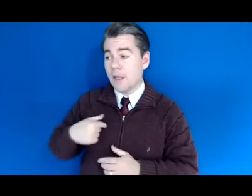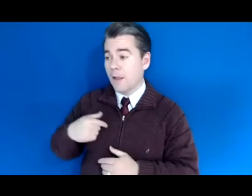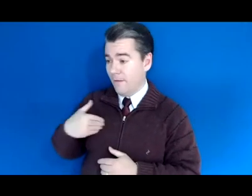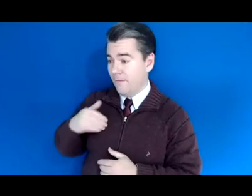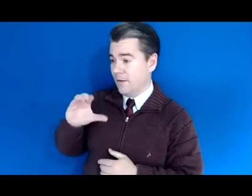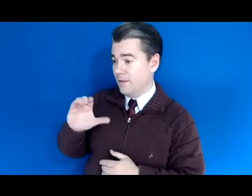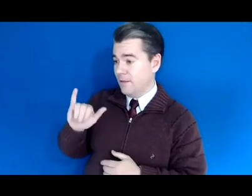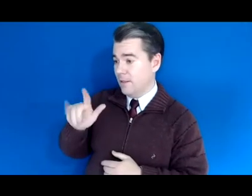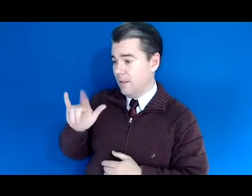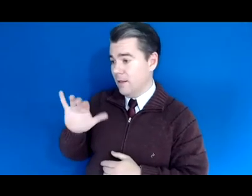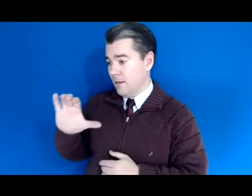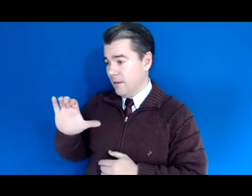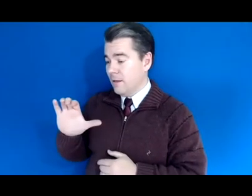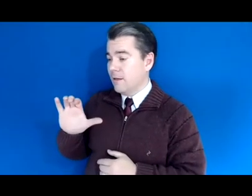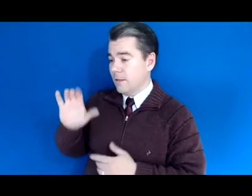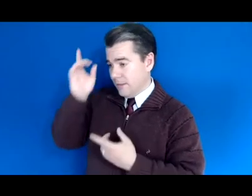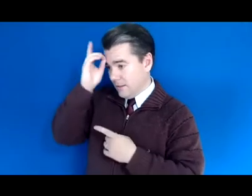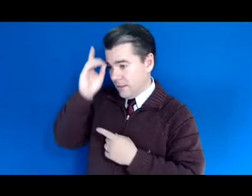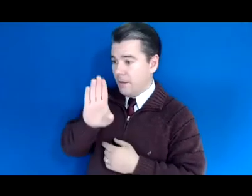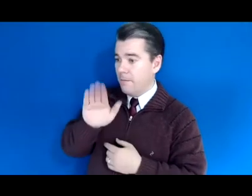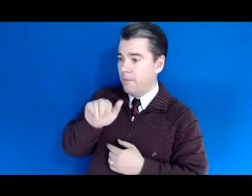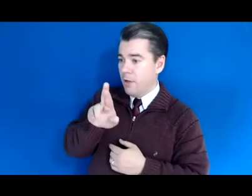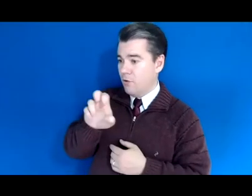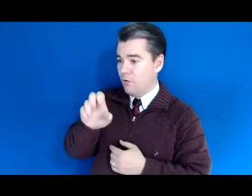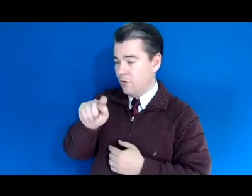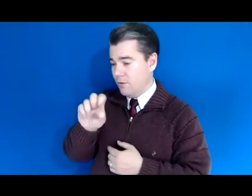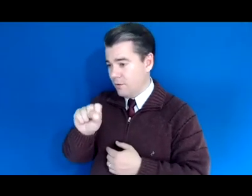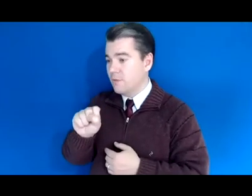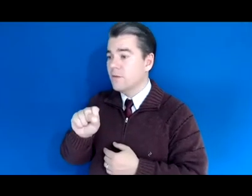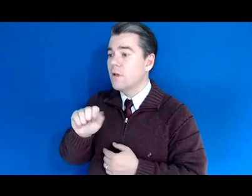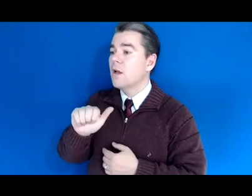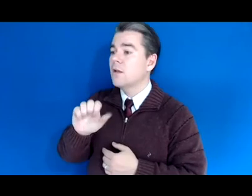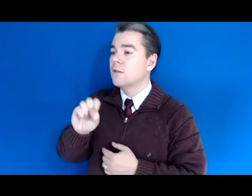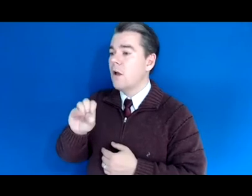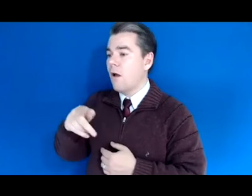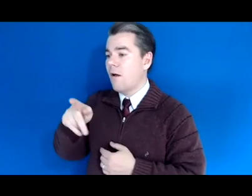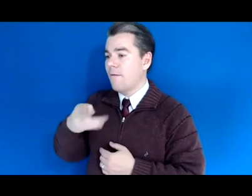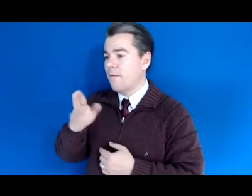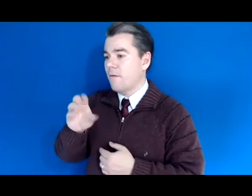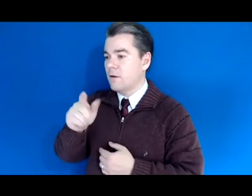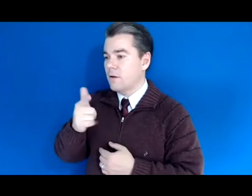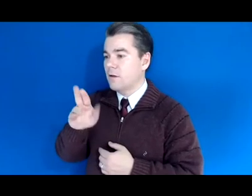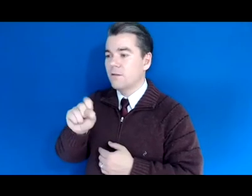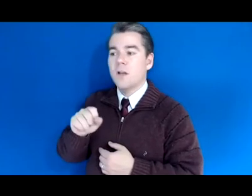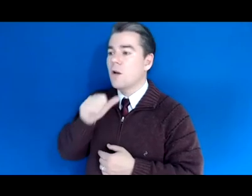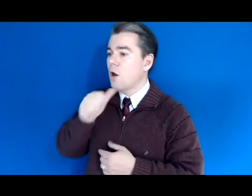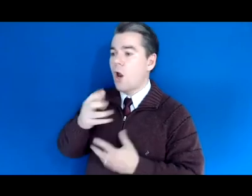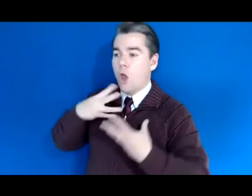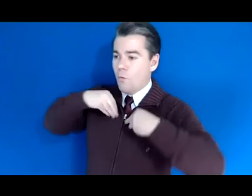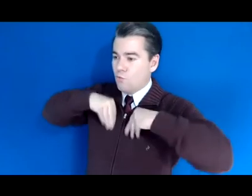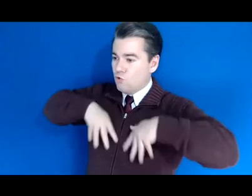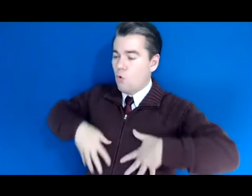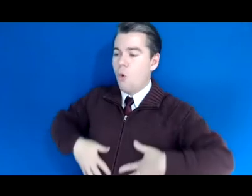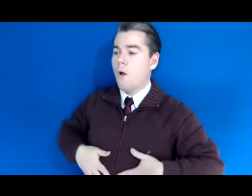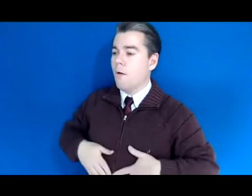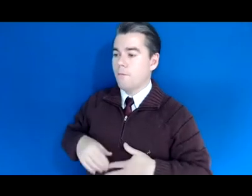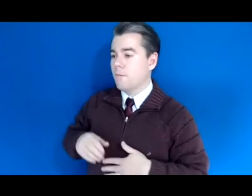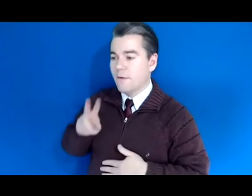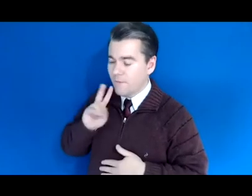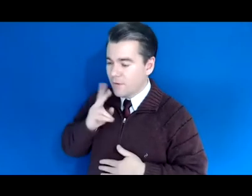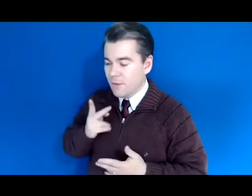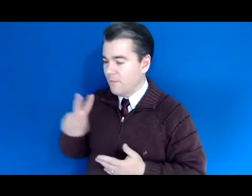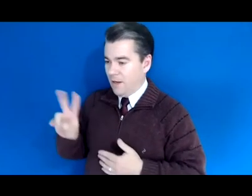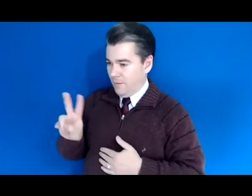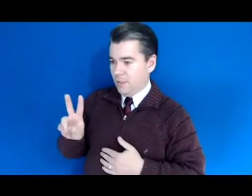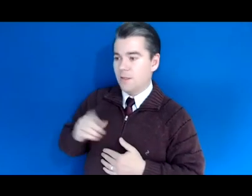and Barrett's esophagus, and I wasn't absorbing my vitamins. We own an organic garden and grass-fed